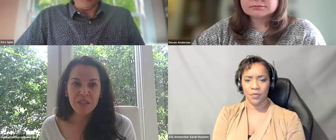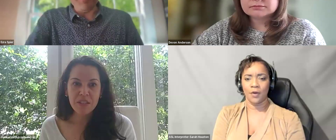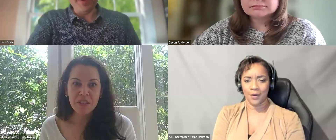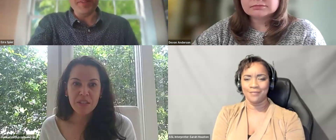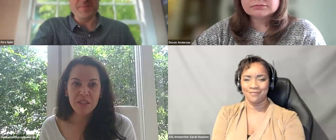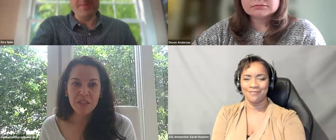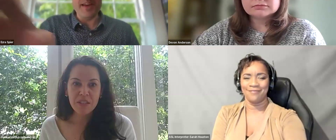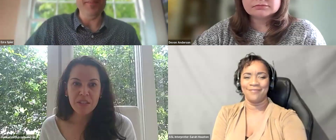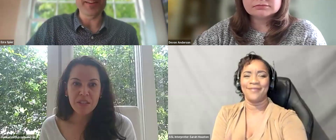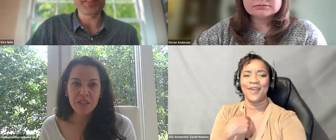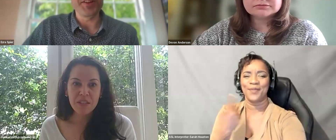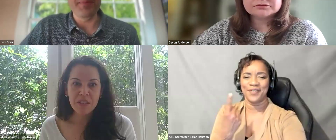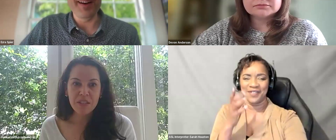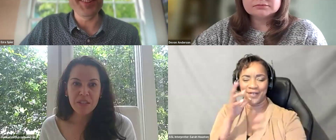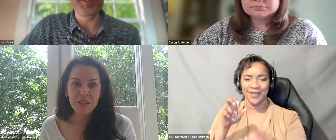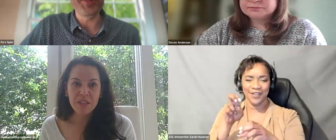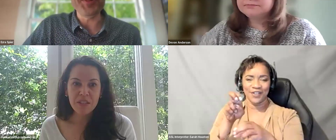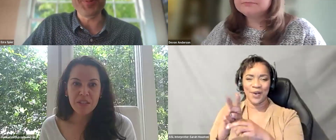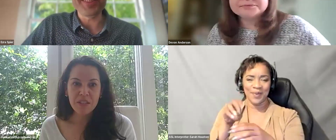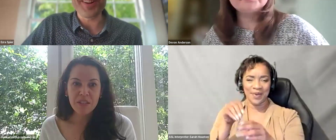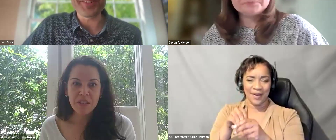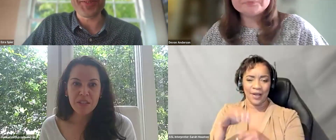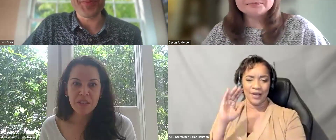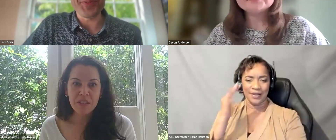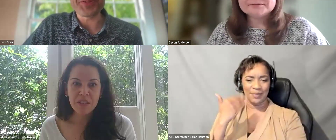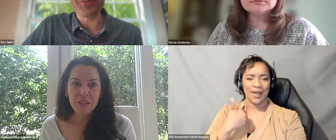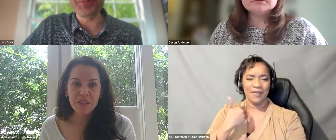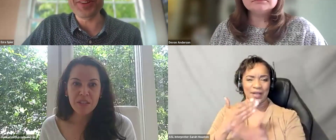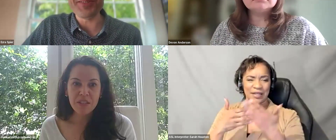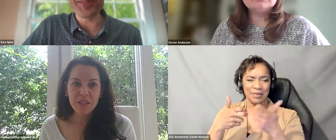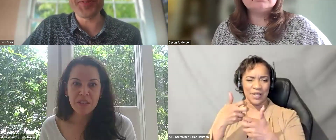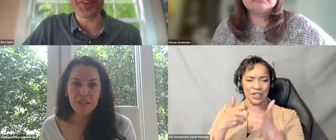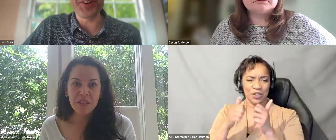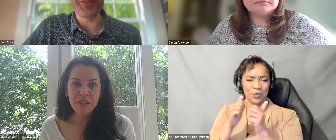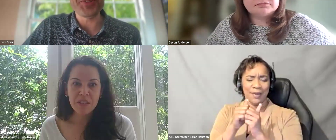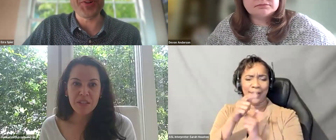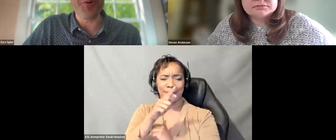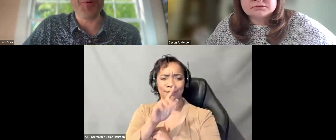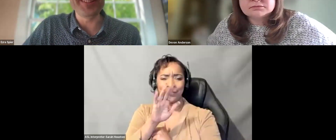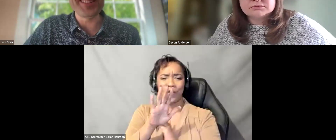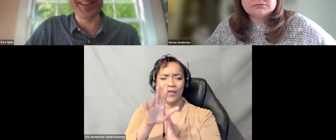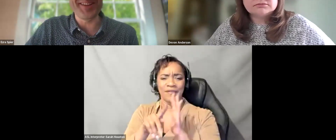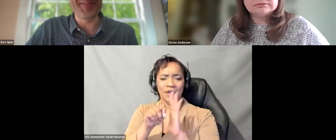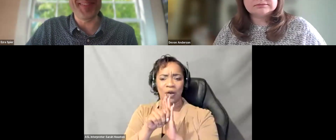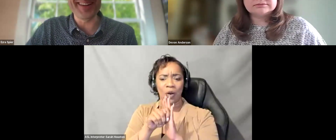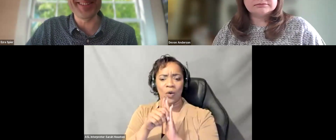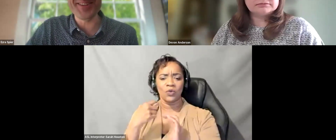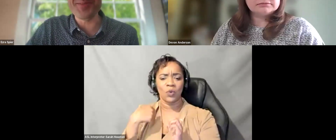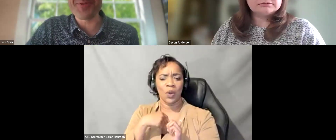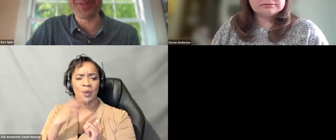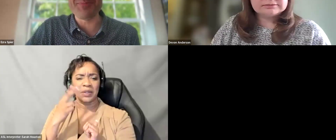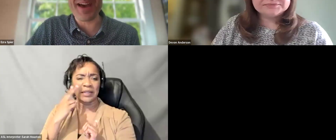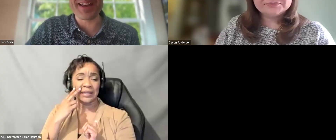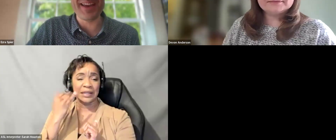Just going to jump in. We seem to be having some issues with Dr. Verduzco Gutierrez's video, so we'll wait to see if